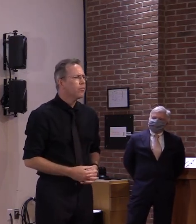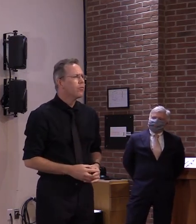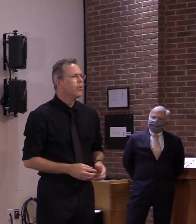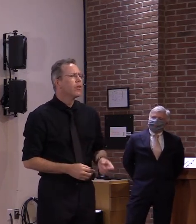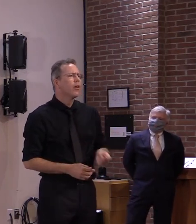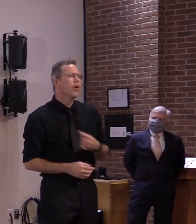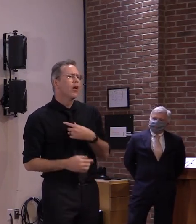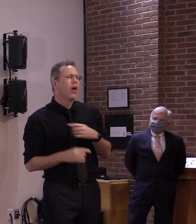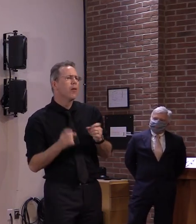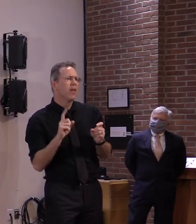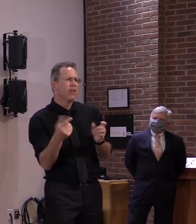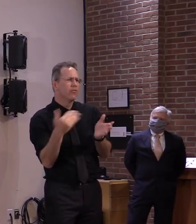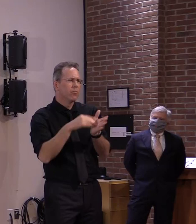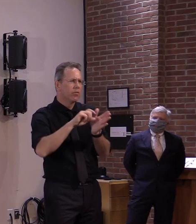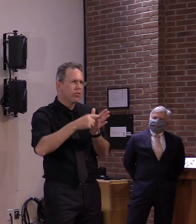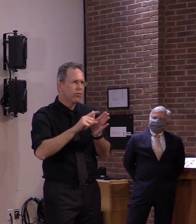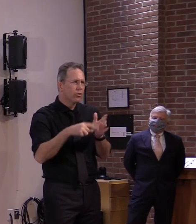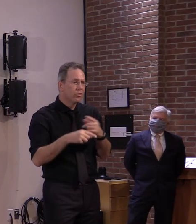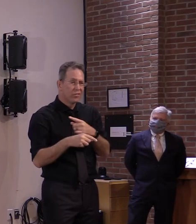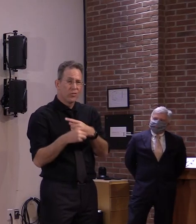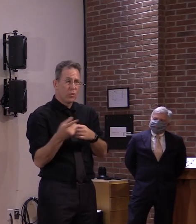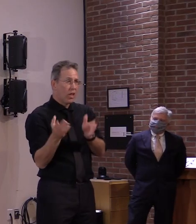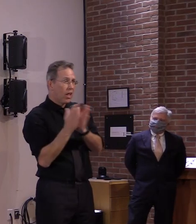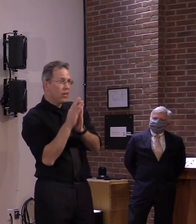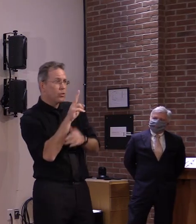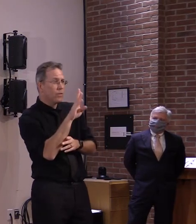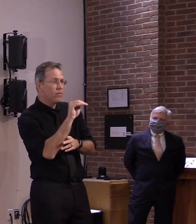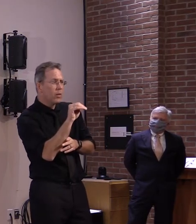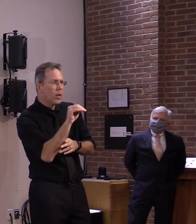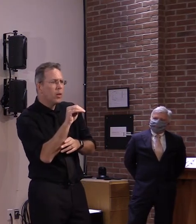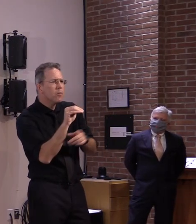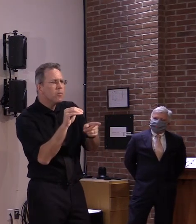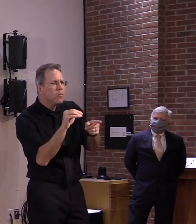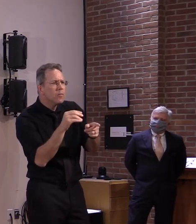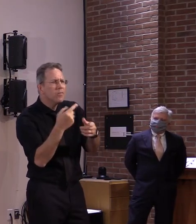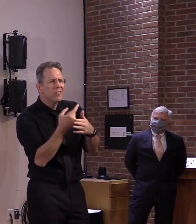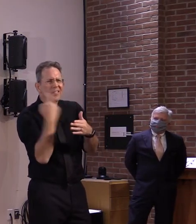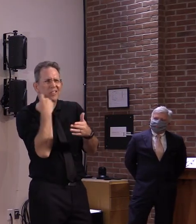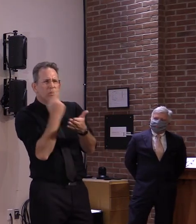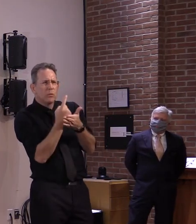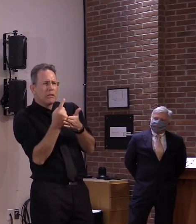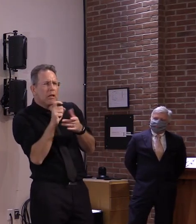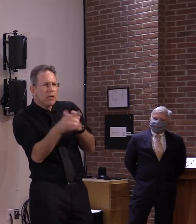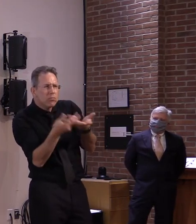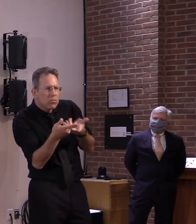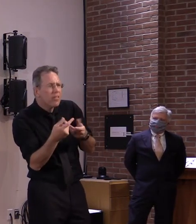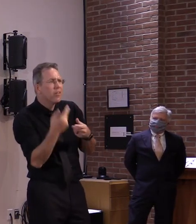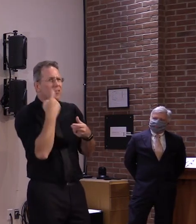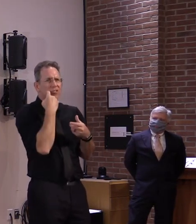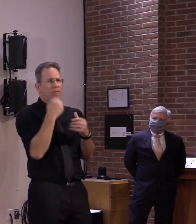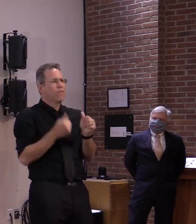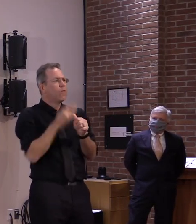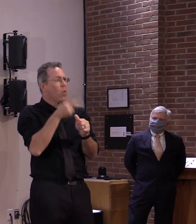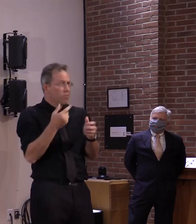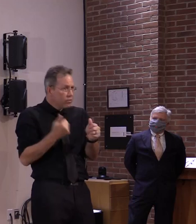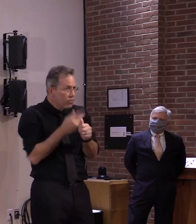students tested early this week get a follow-up test. Hi, this is Dr. Levine. Nice to have the